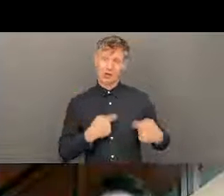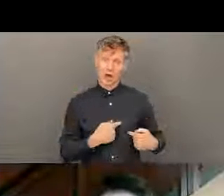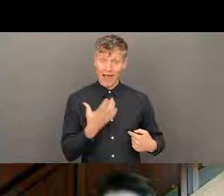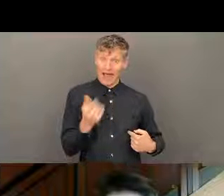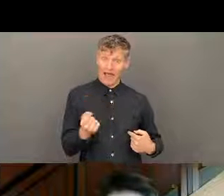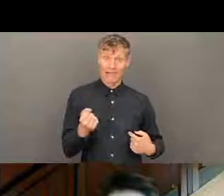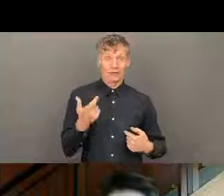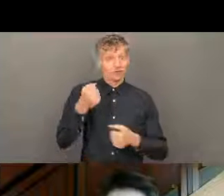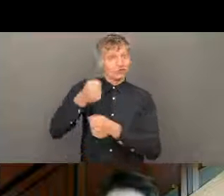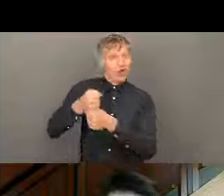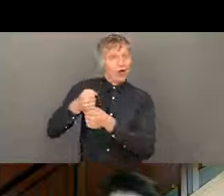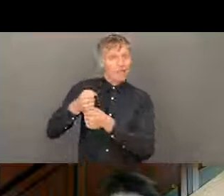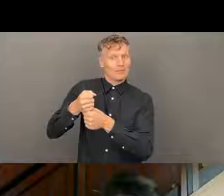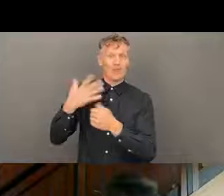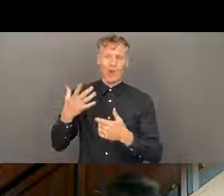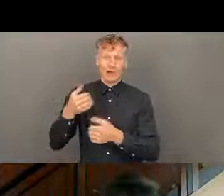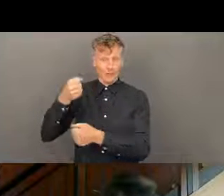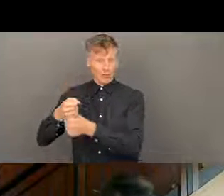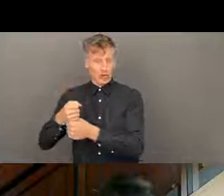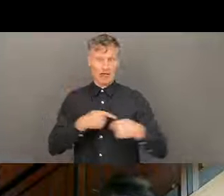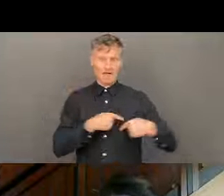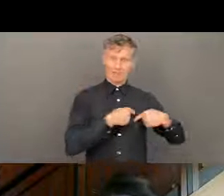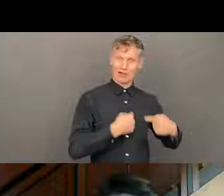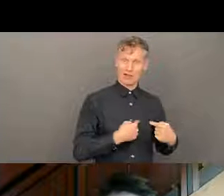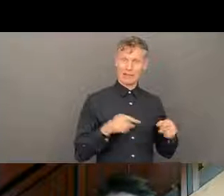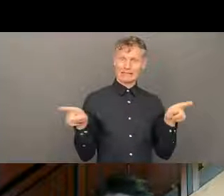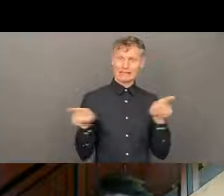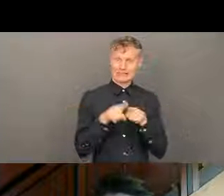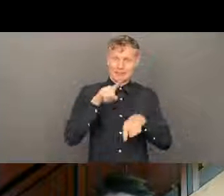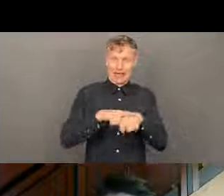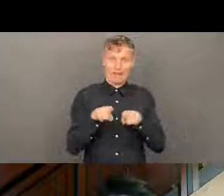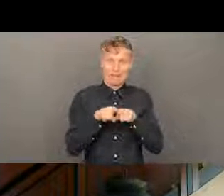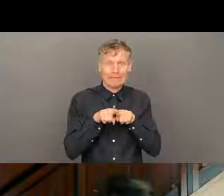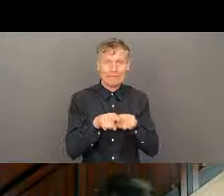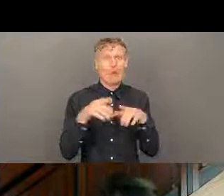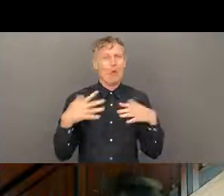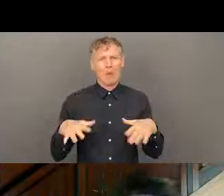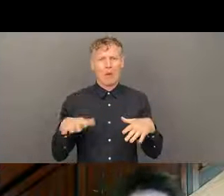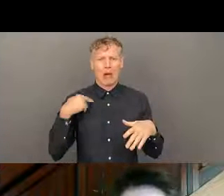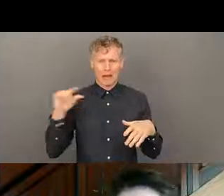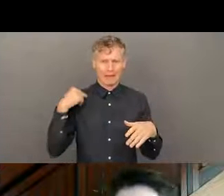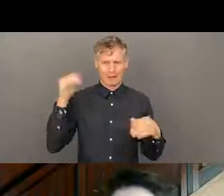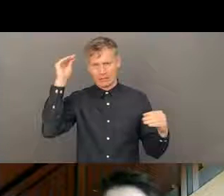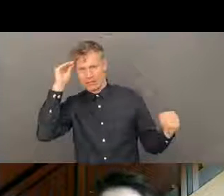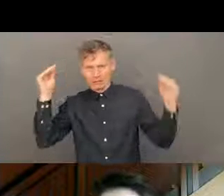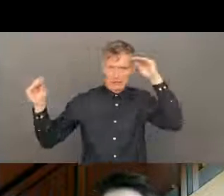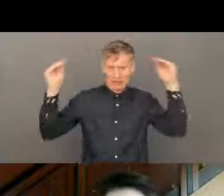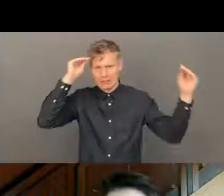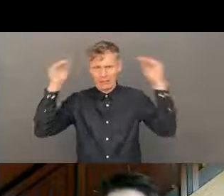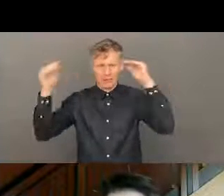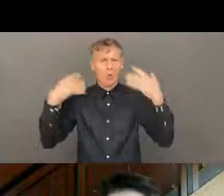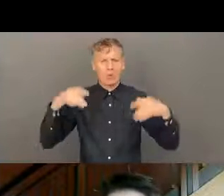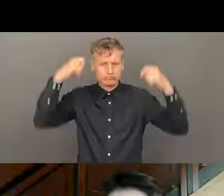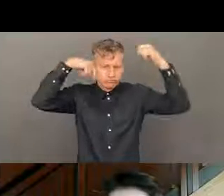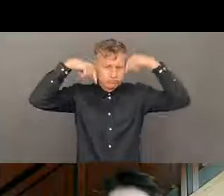and working at the same time it's not easy. And for reason, it's been important to ensure